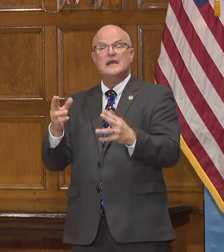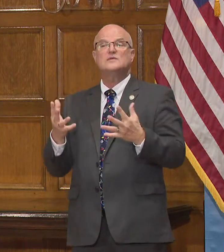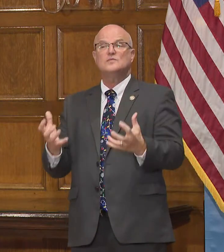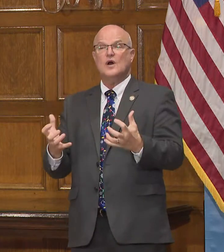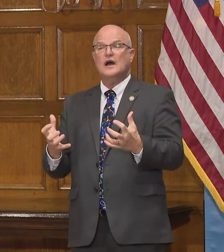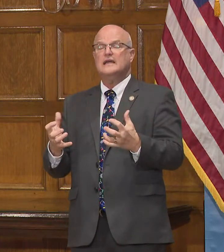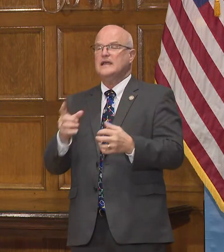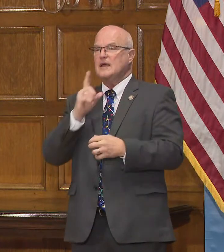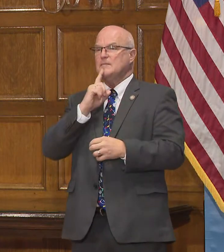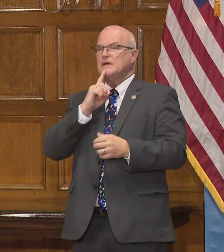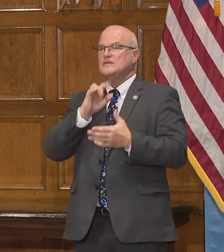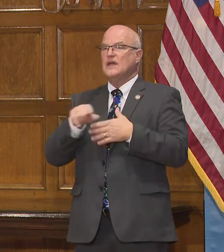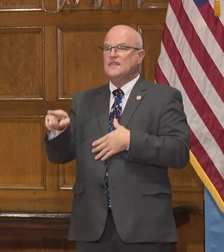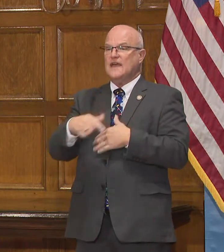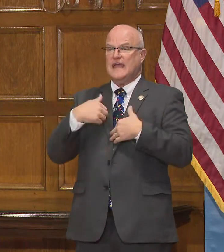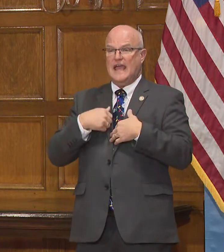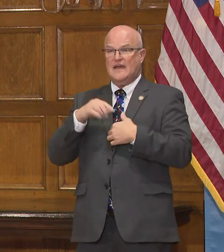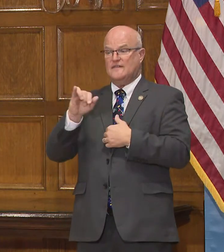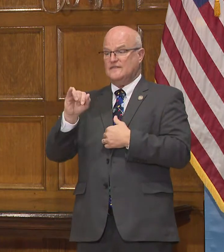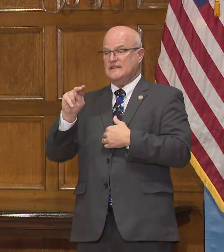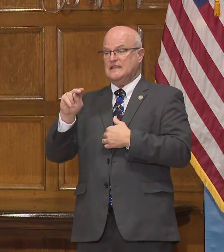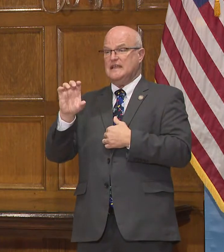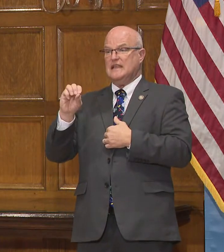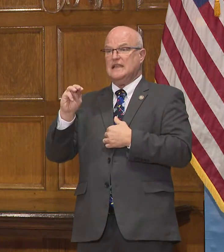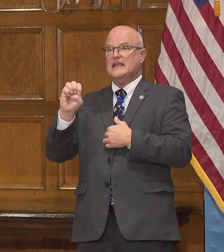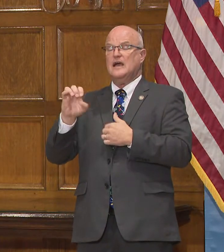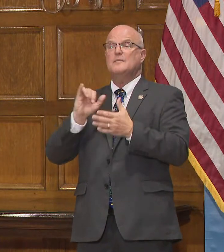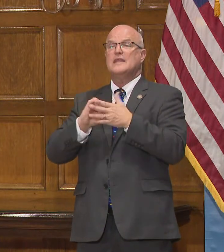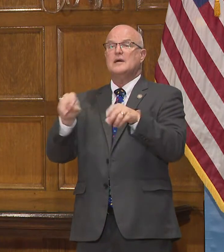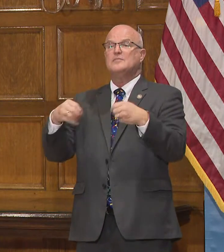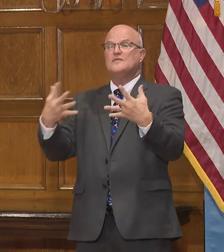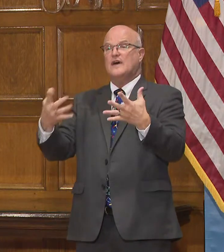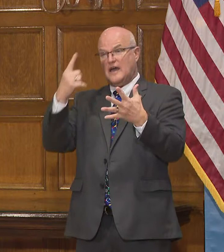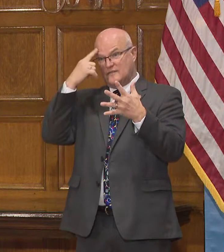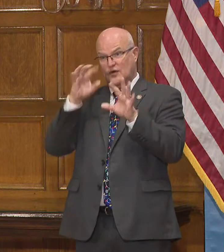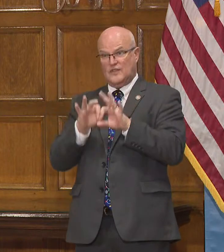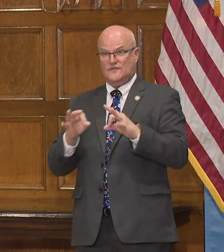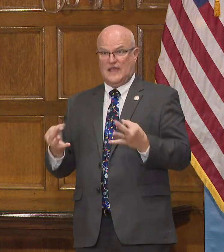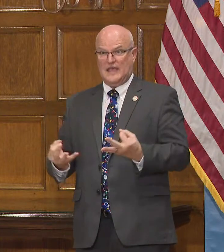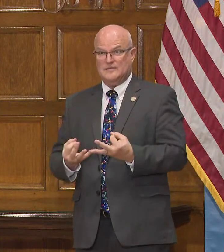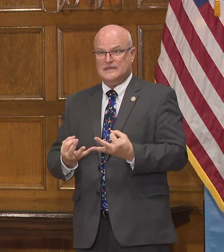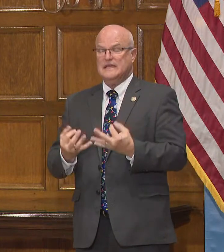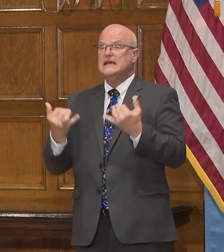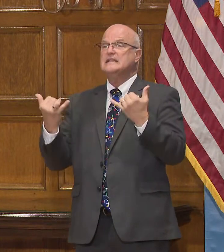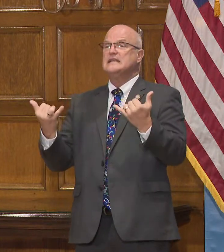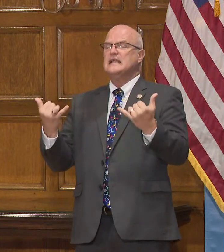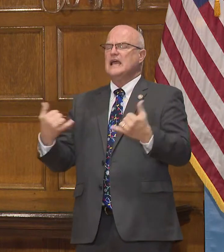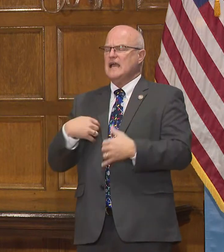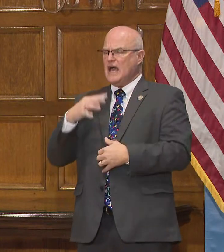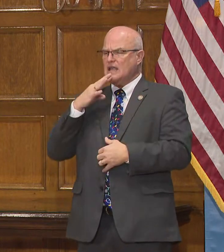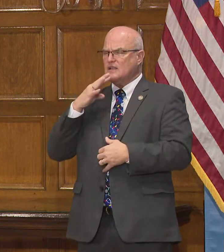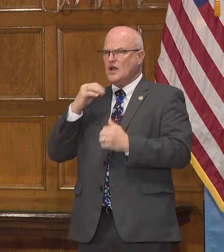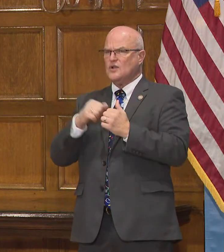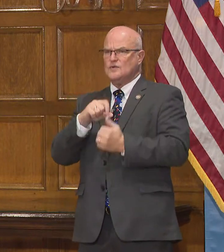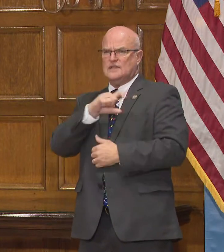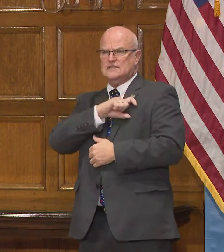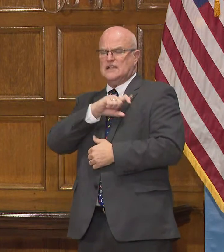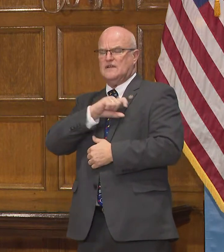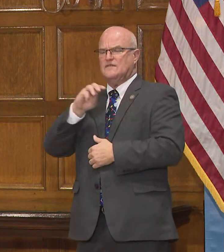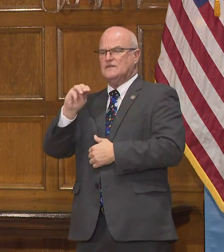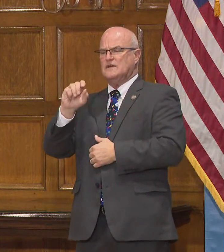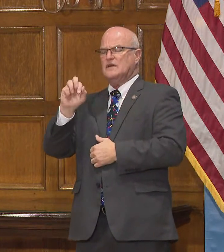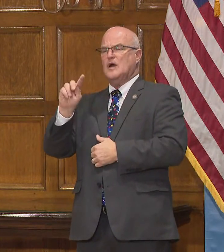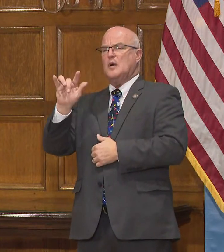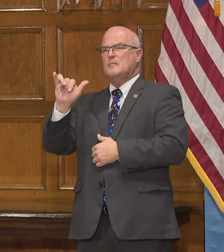We want to make sure they have an income that can provide for their family. Today I spoke with both Sheriff Marty Boyd